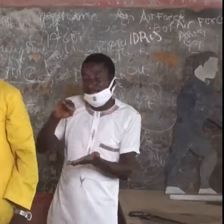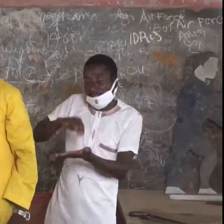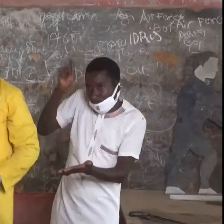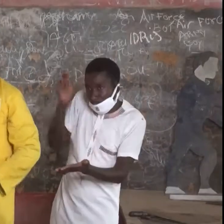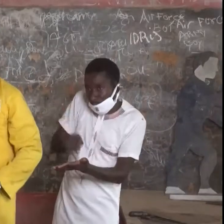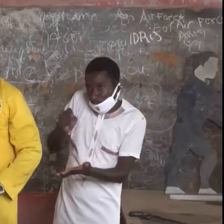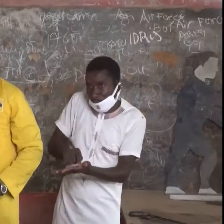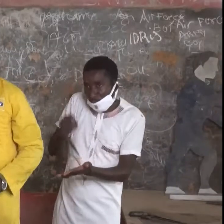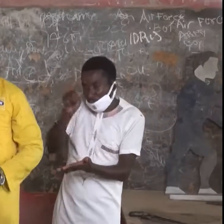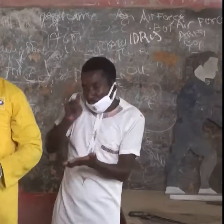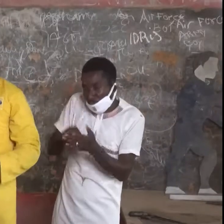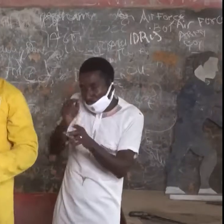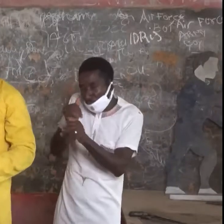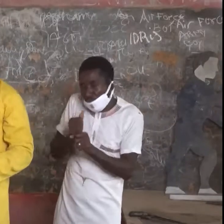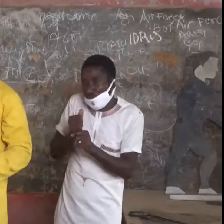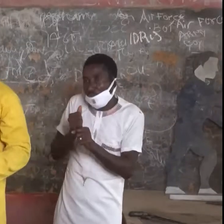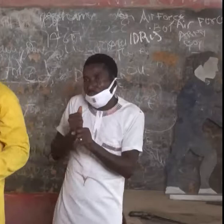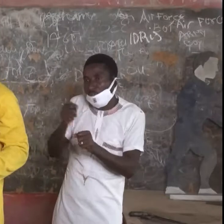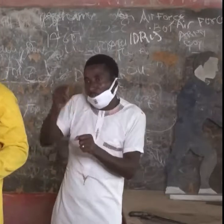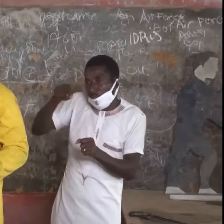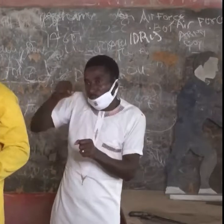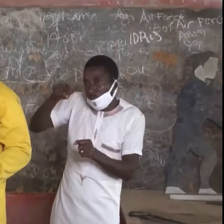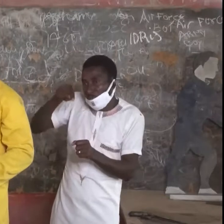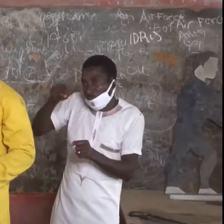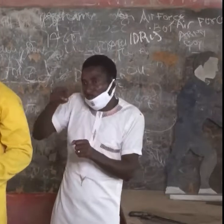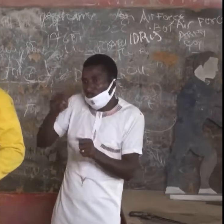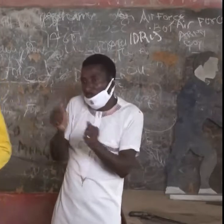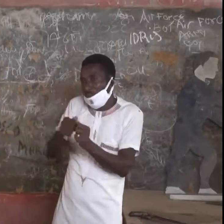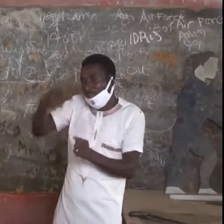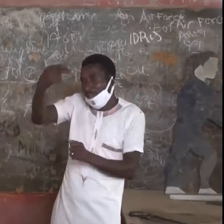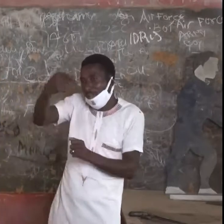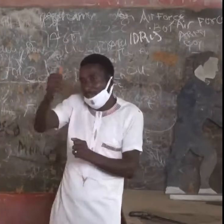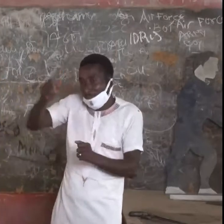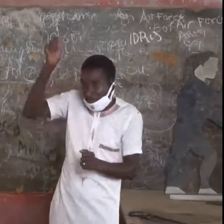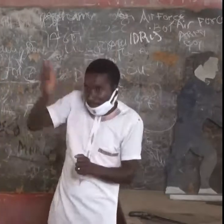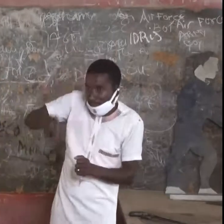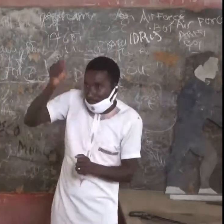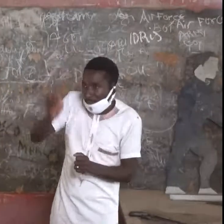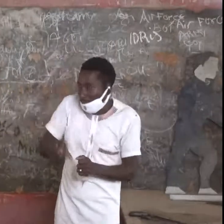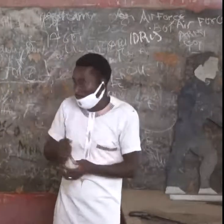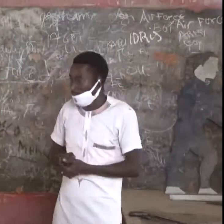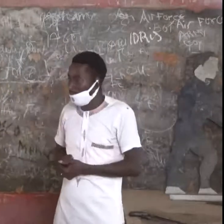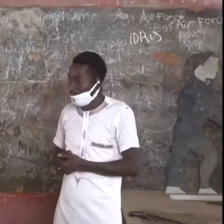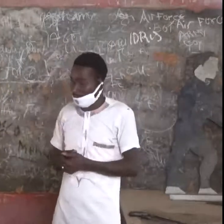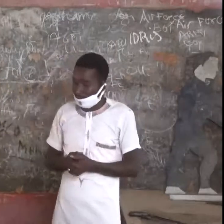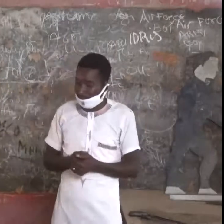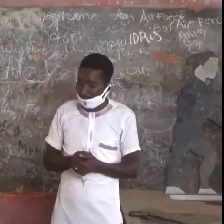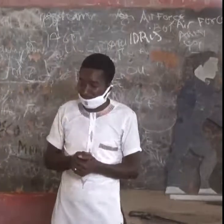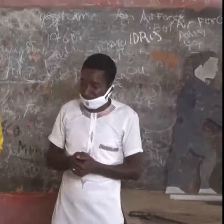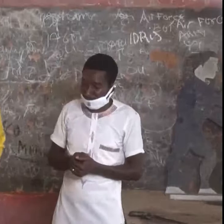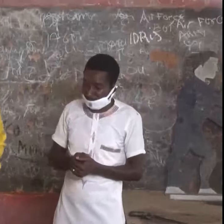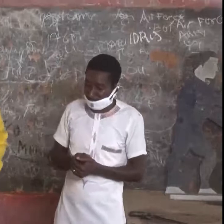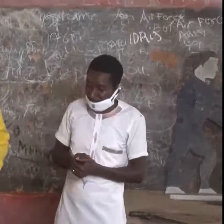punch. We use the center punch in conjunction with the hammer, just like my colleague